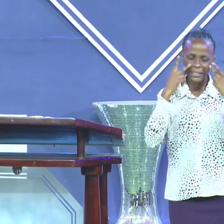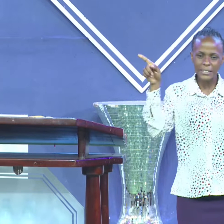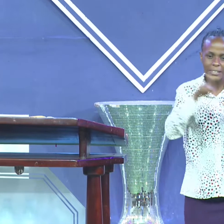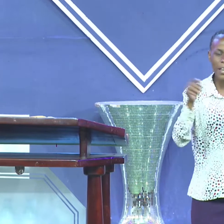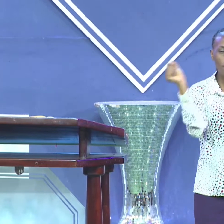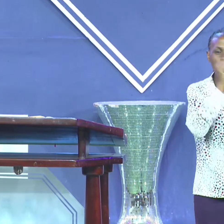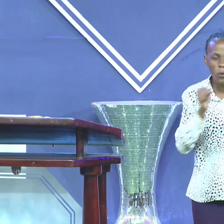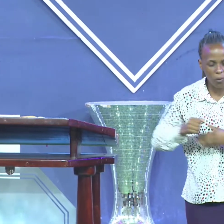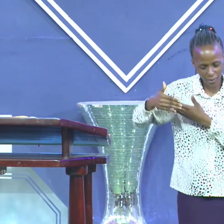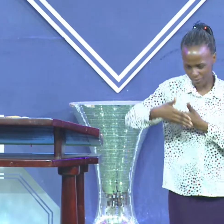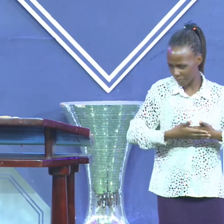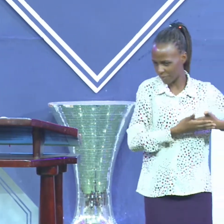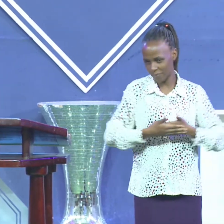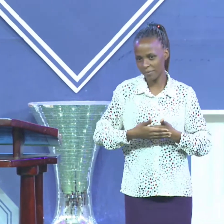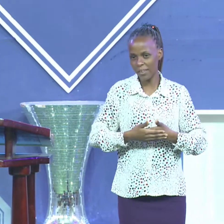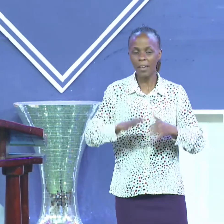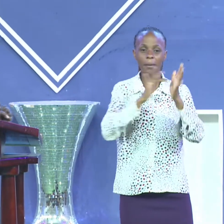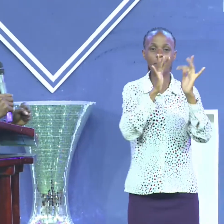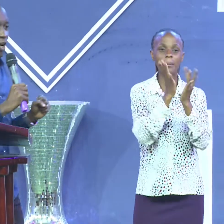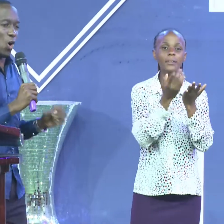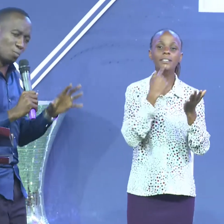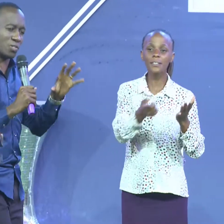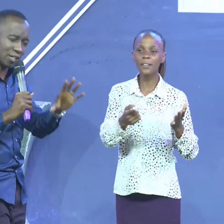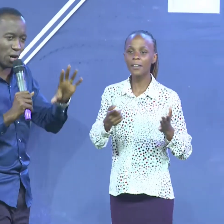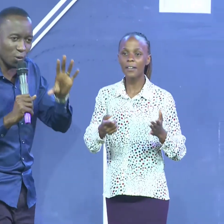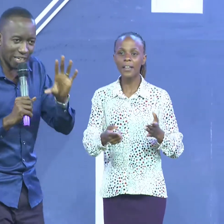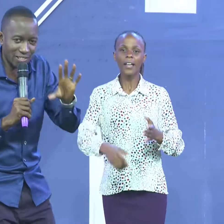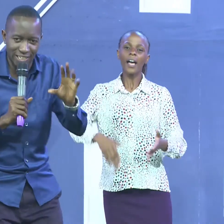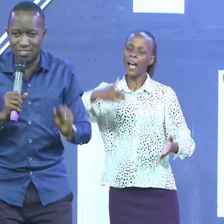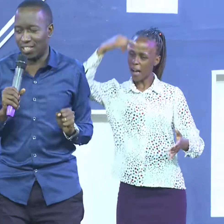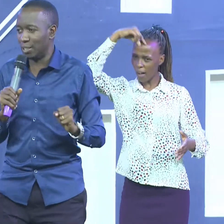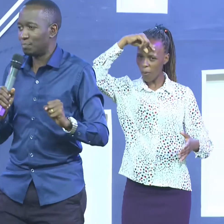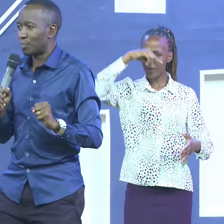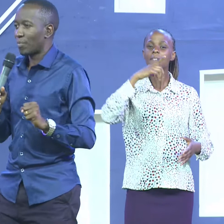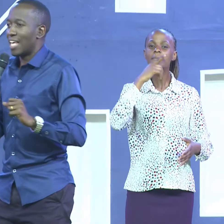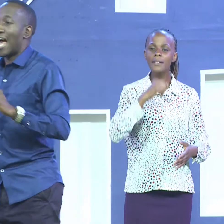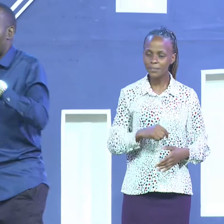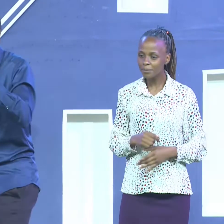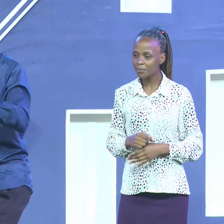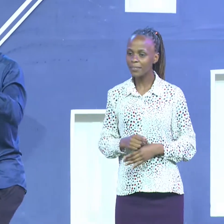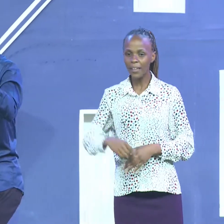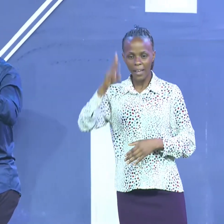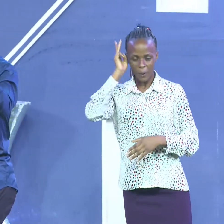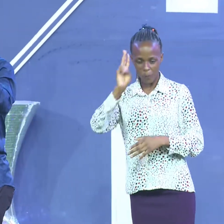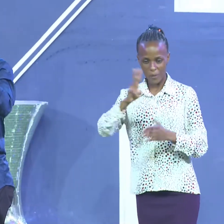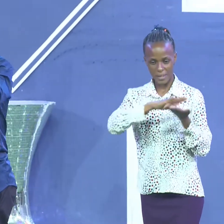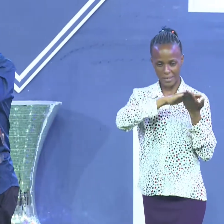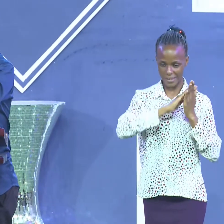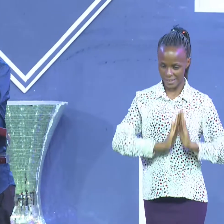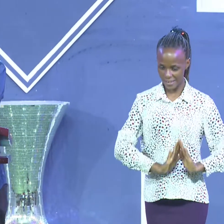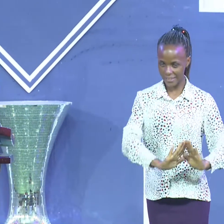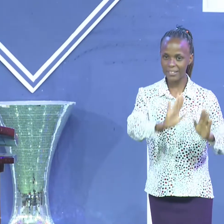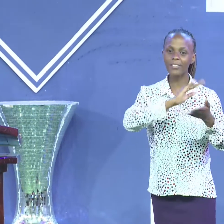Why don't you produce and get to a level of seeing your grandchildren? The Bible says a wise man